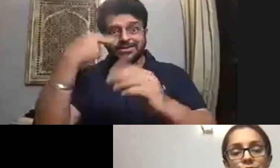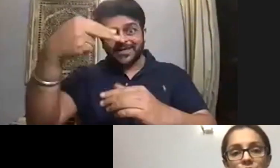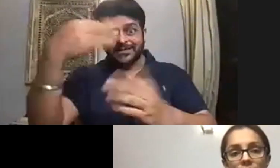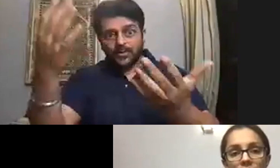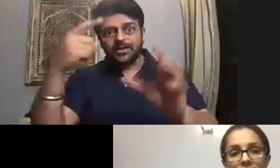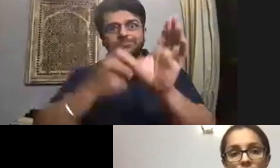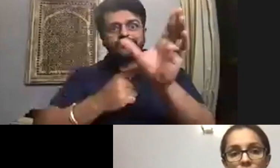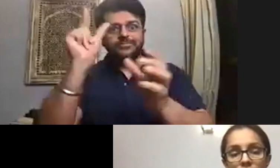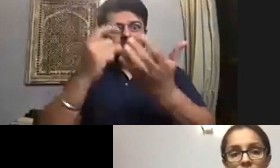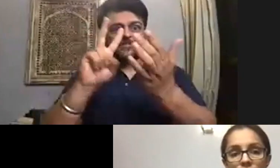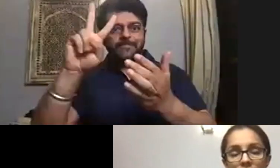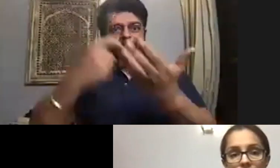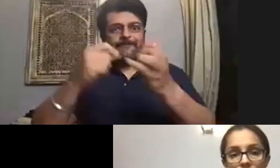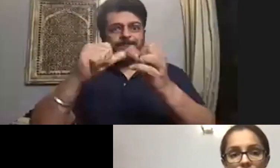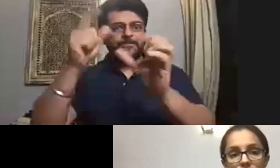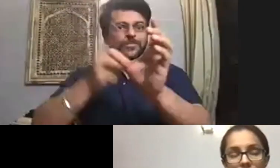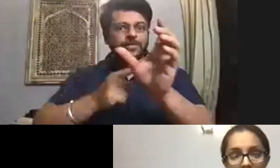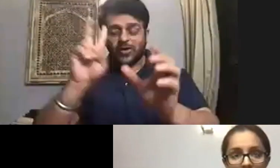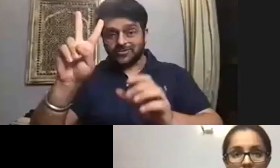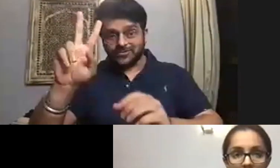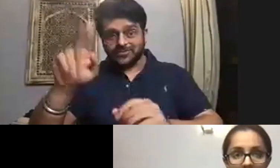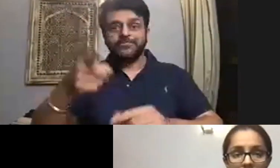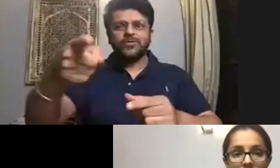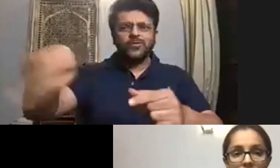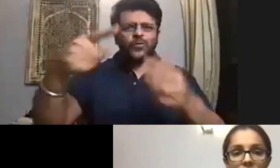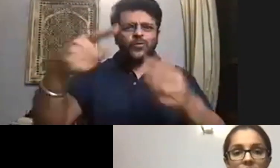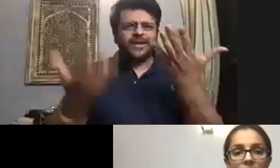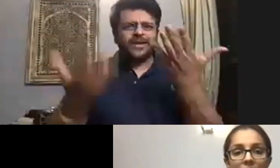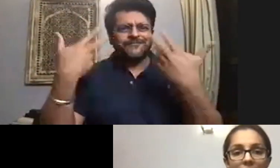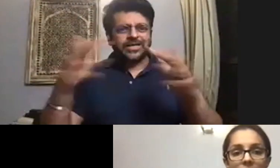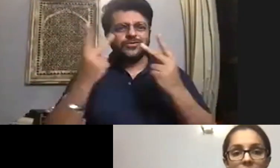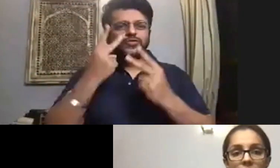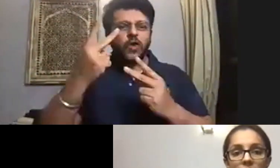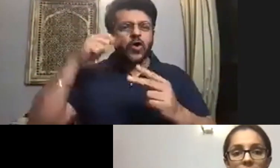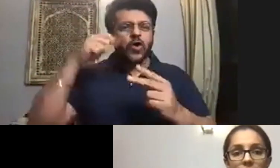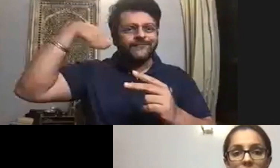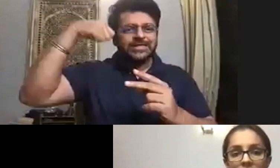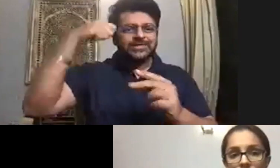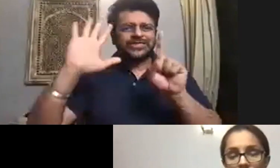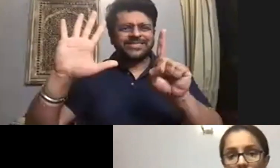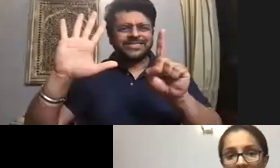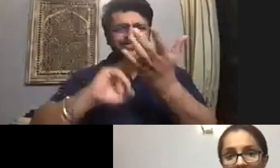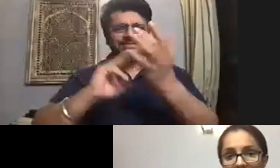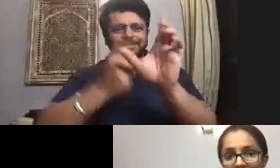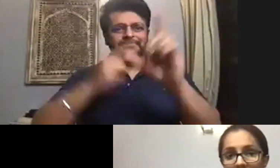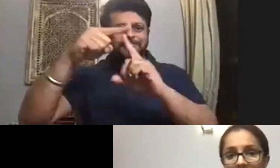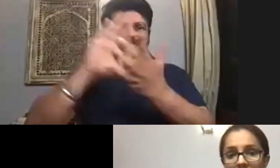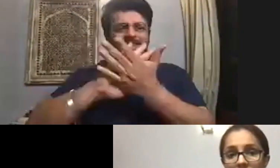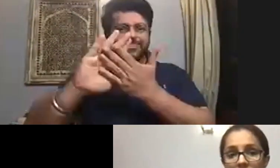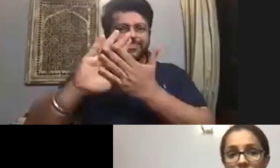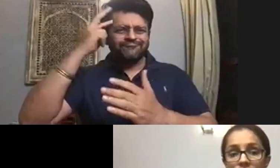of doubts. So, we have Dr. Yuvraj with us today. And maybe you might have seen